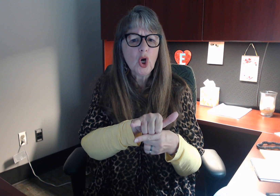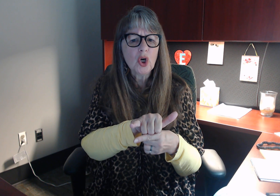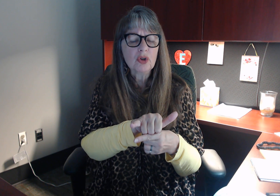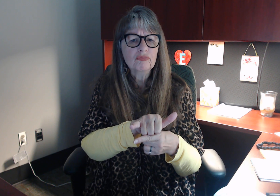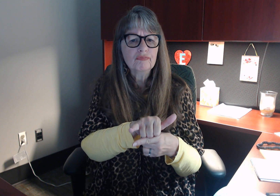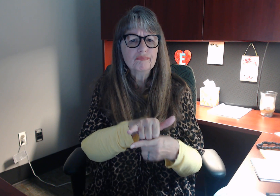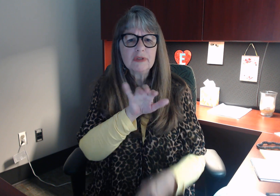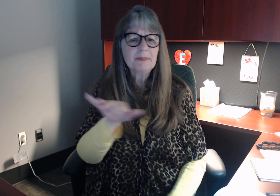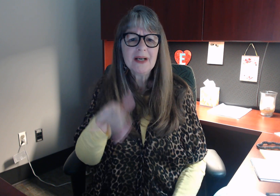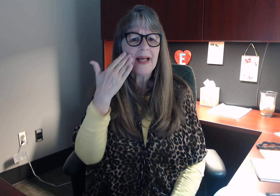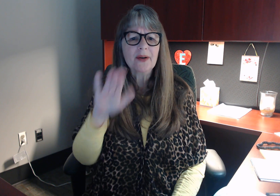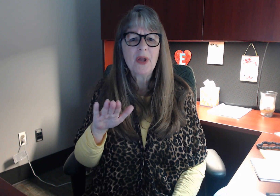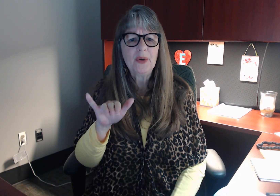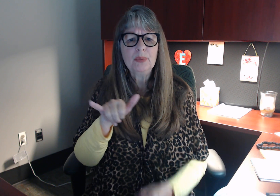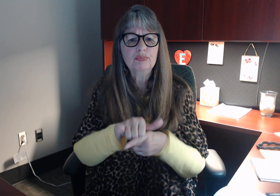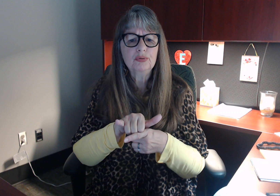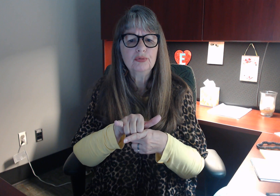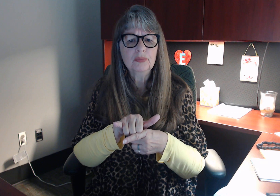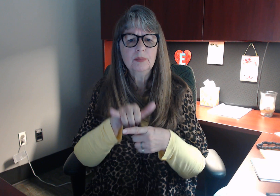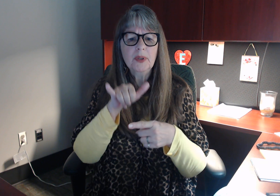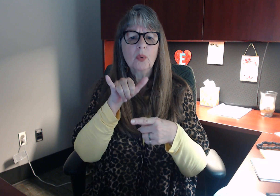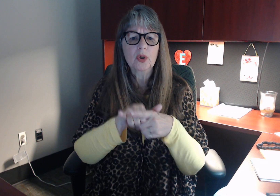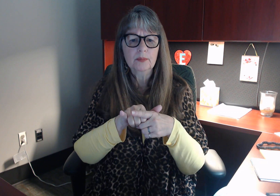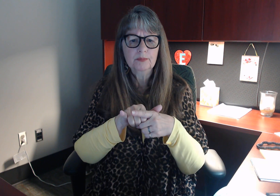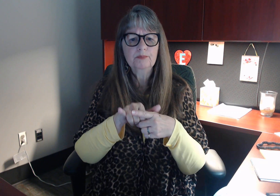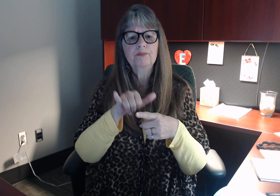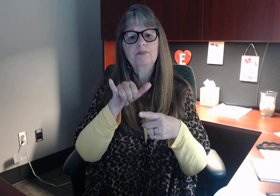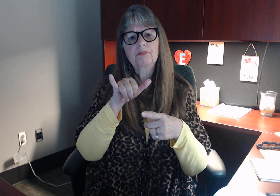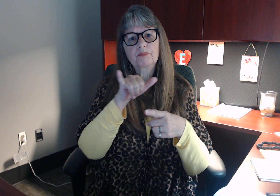word. Spell, I don't know. Big word.